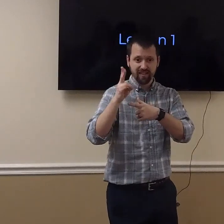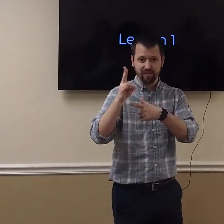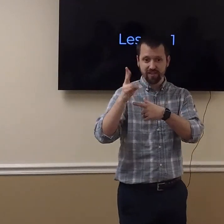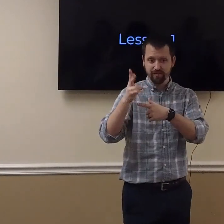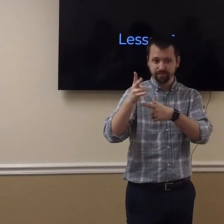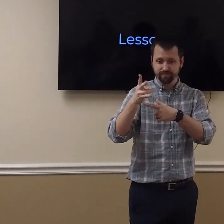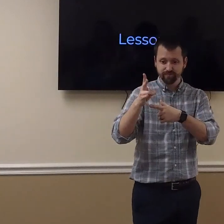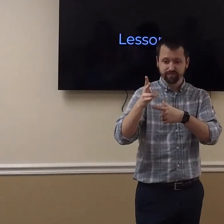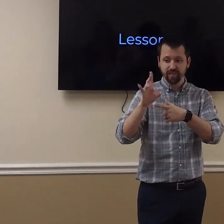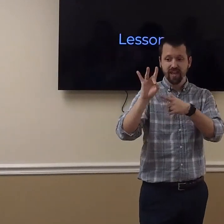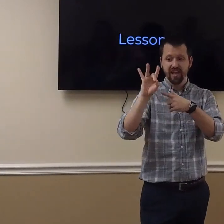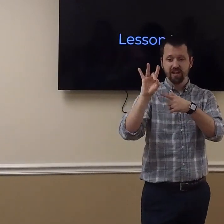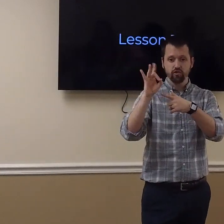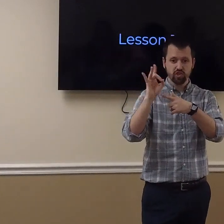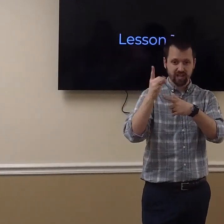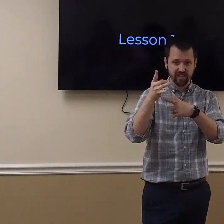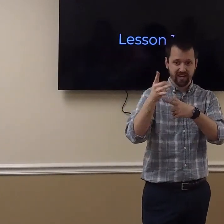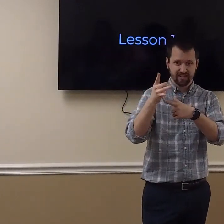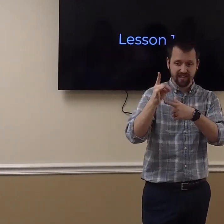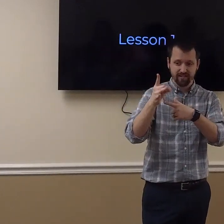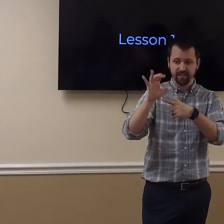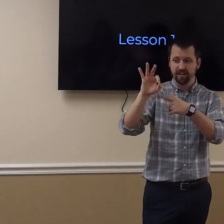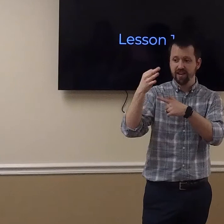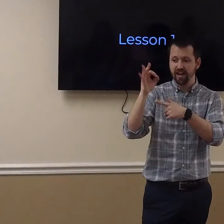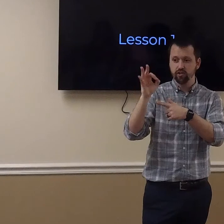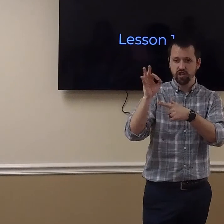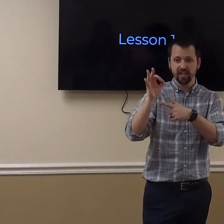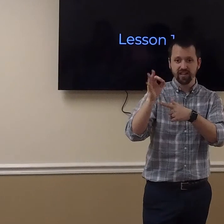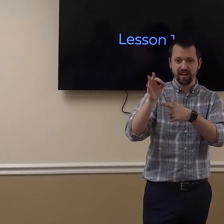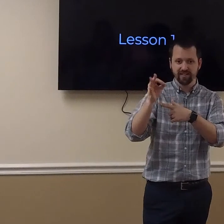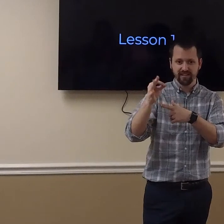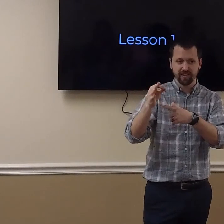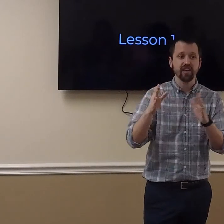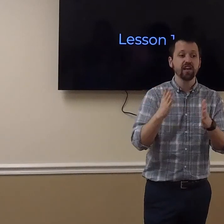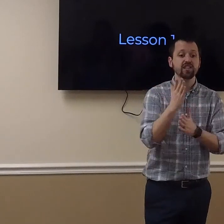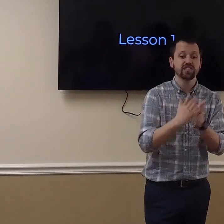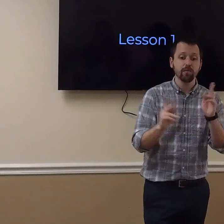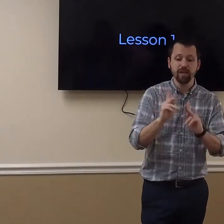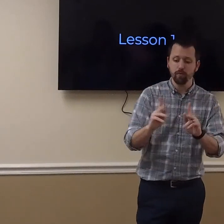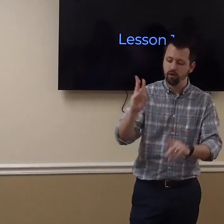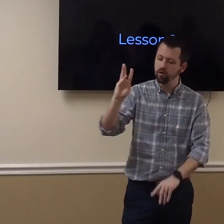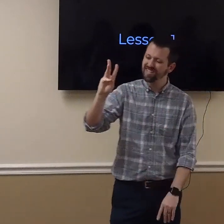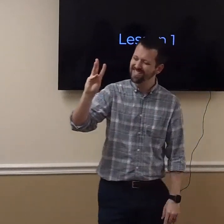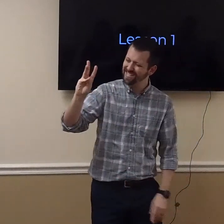17. 8 and you shake it, 18. 9 and you shake it, 19. Some people will go